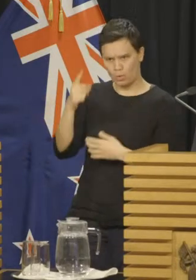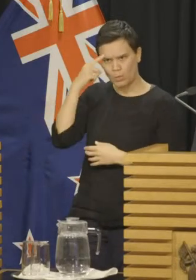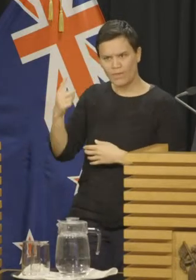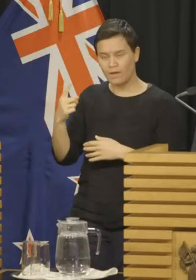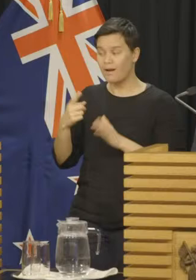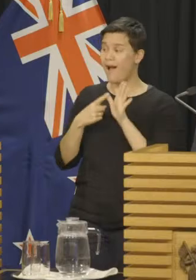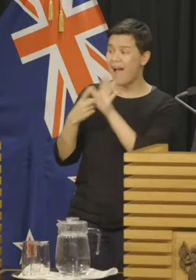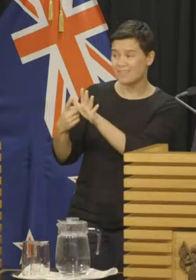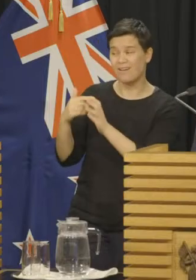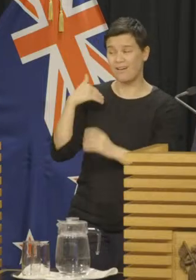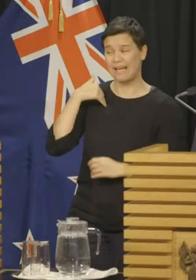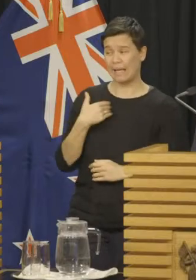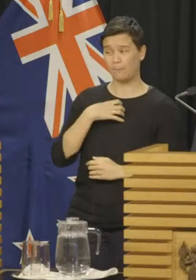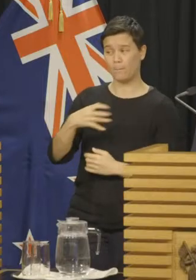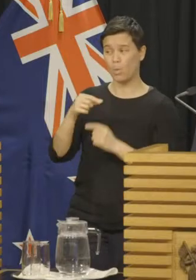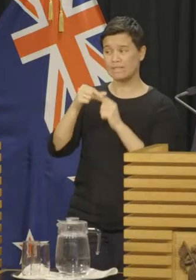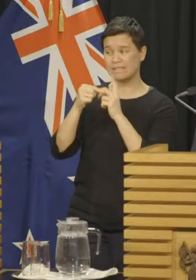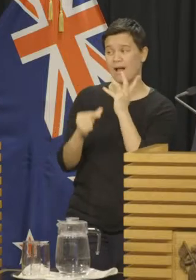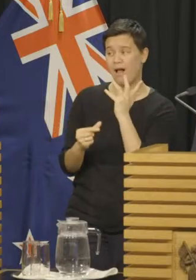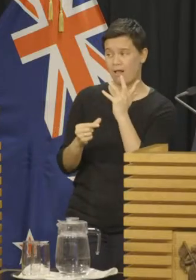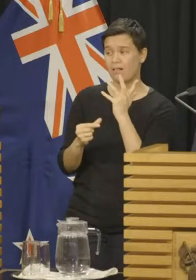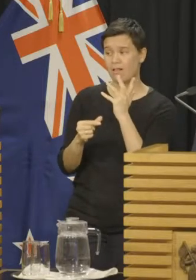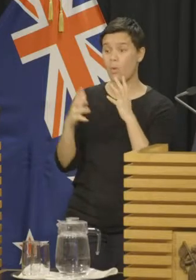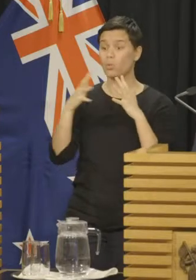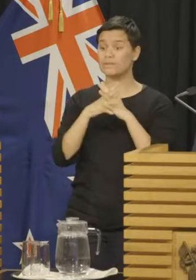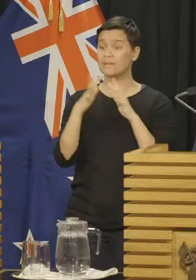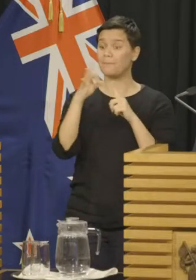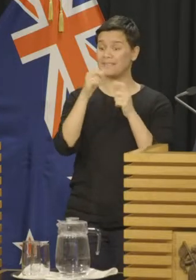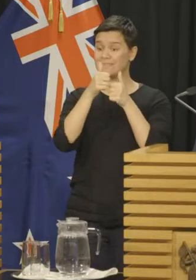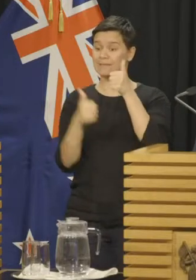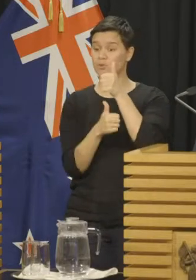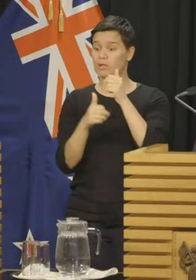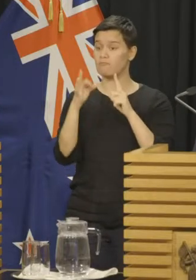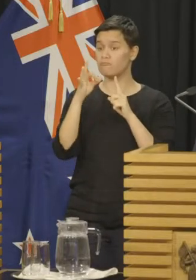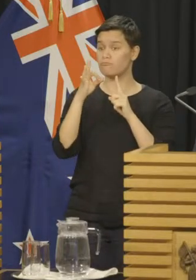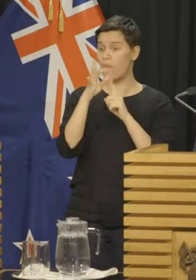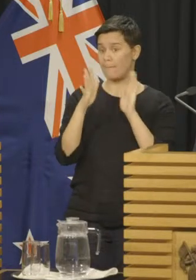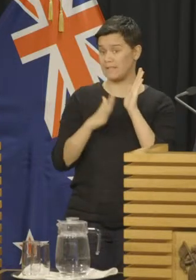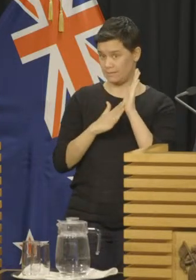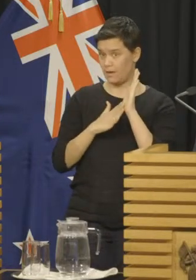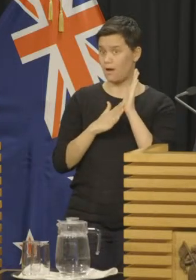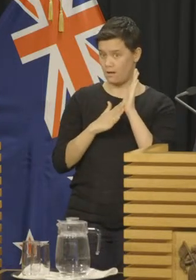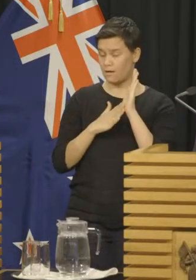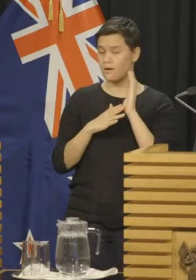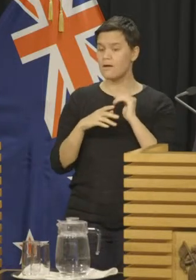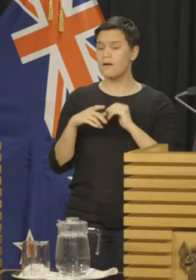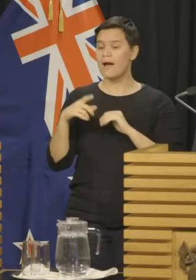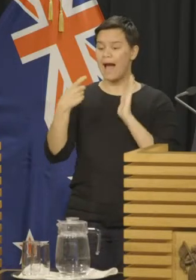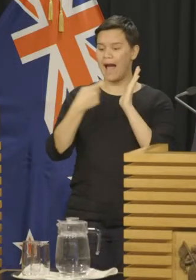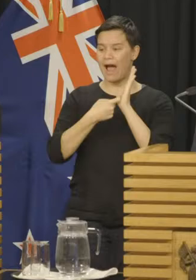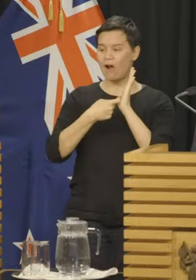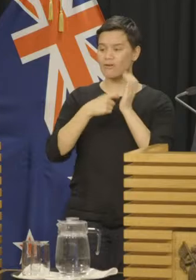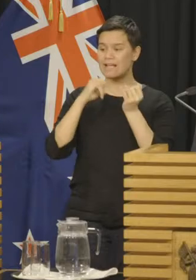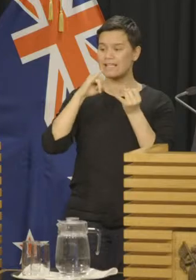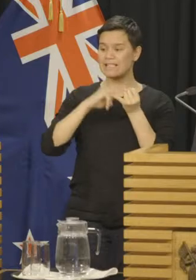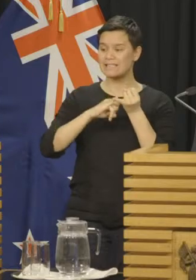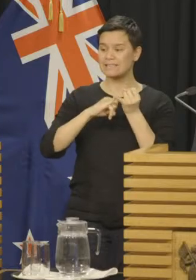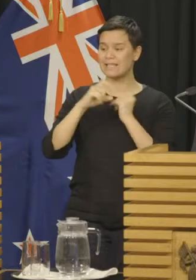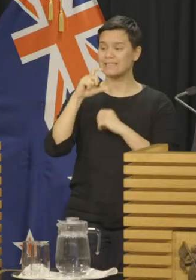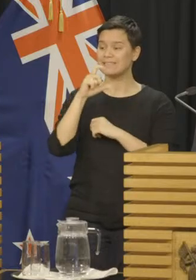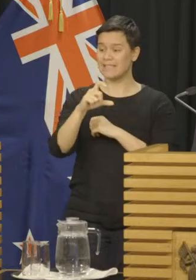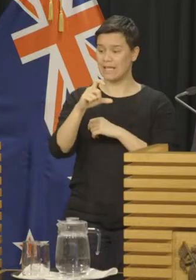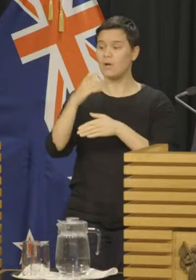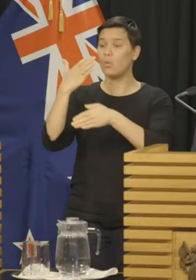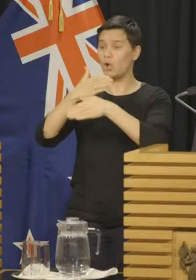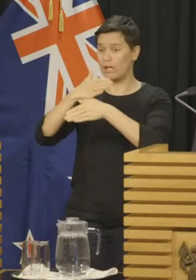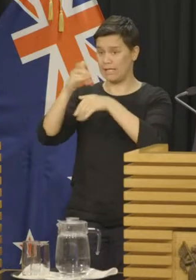I may. It is fair to say that the Deputy Prime Minister has been involved with work on repatriation of RSC workers, so there is some relevance there for